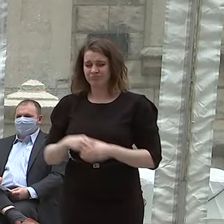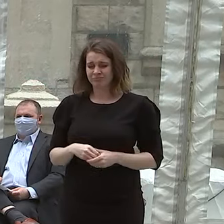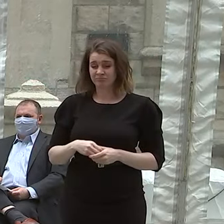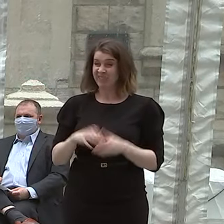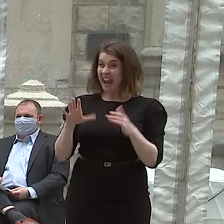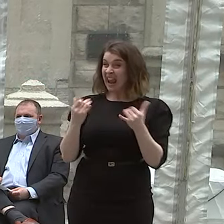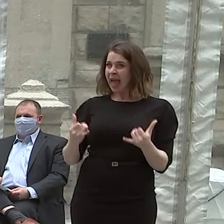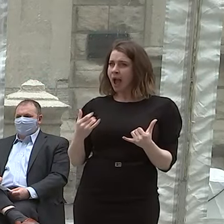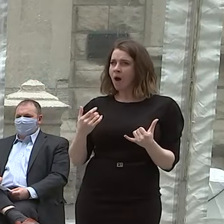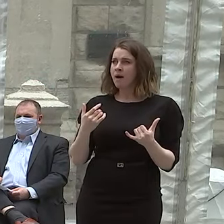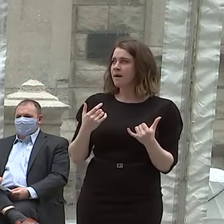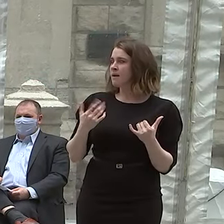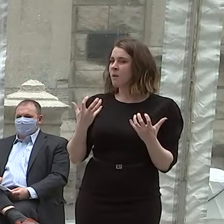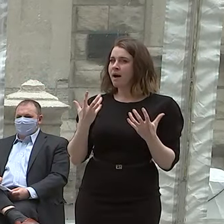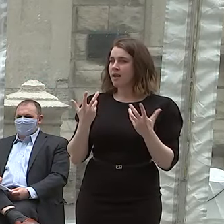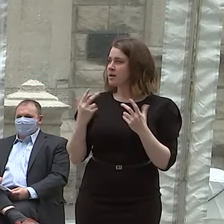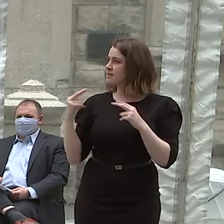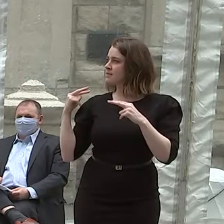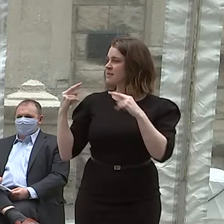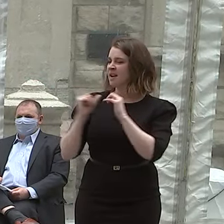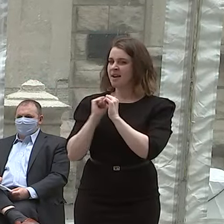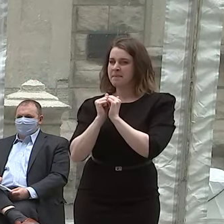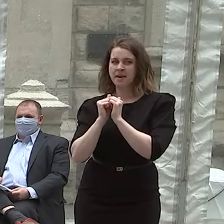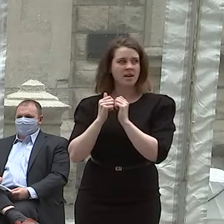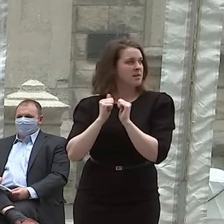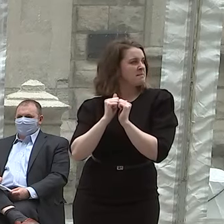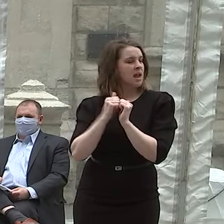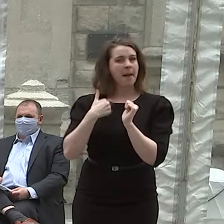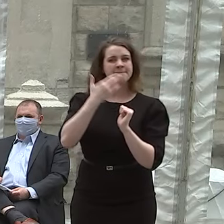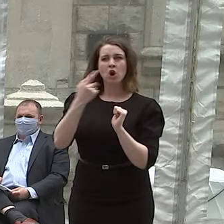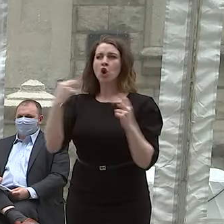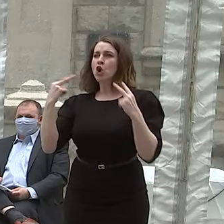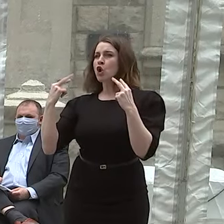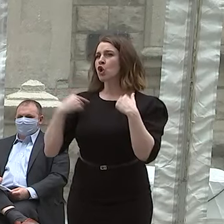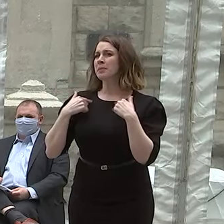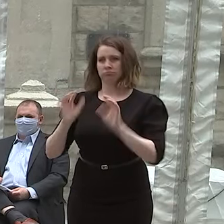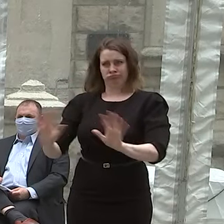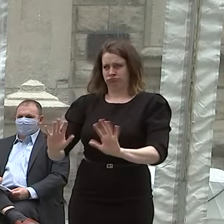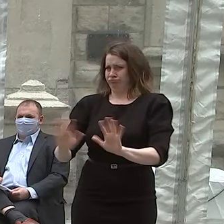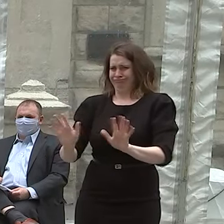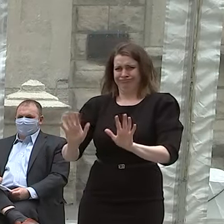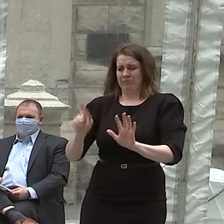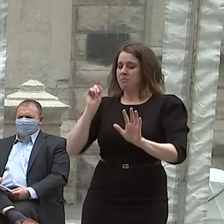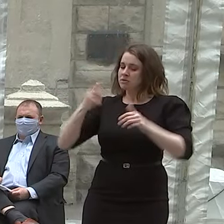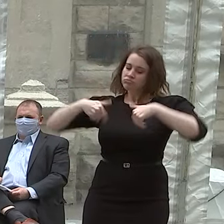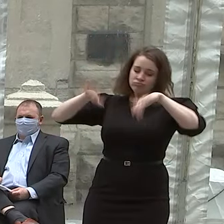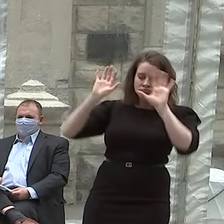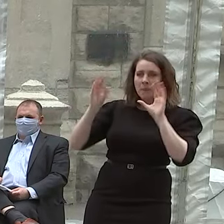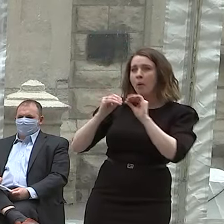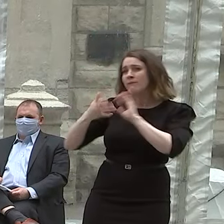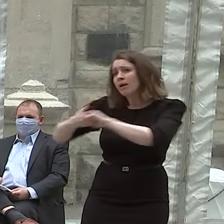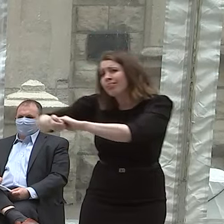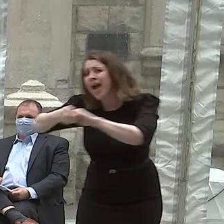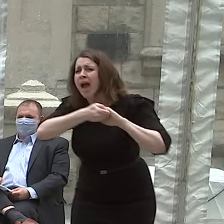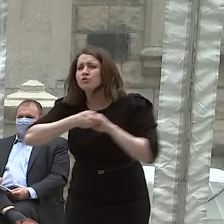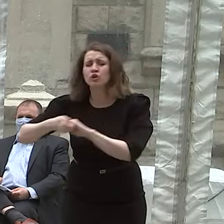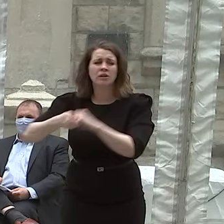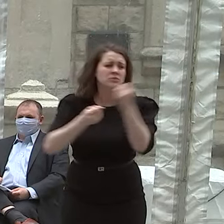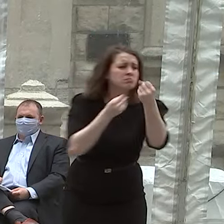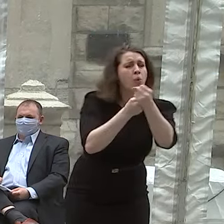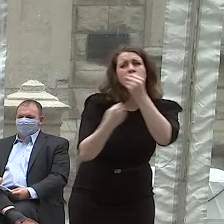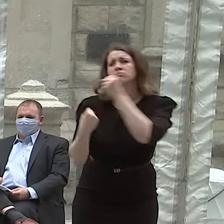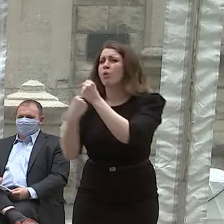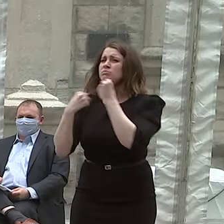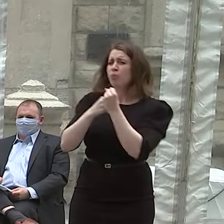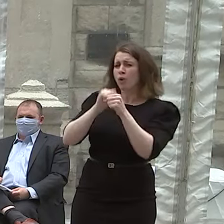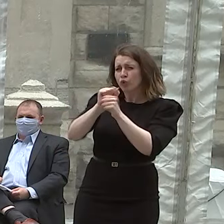be competitive among ourselves or across industries. It is the time to collaborate